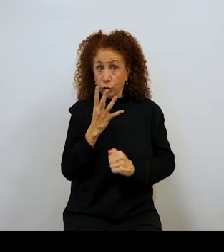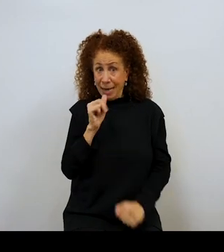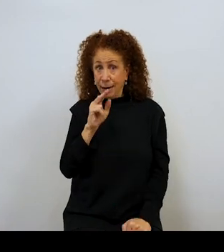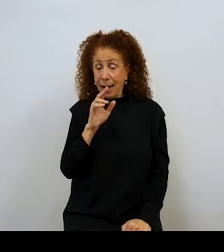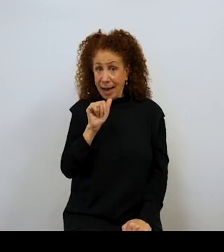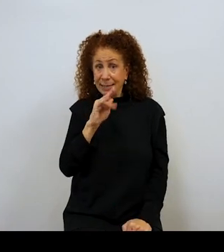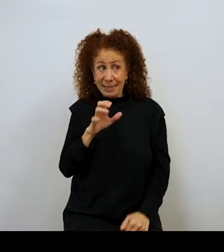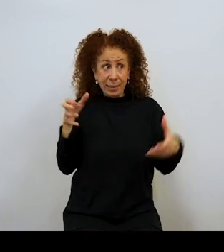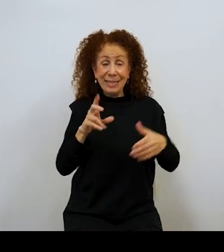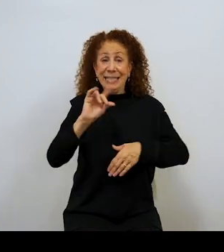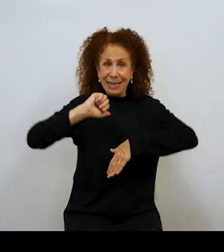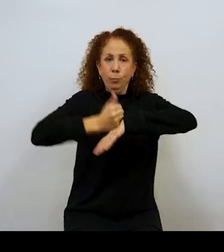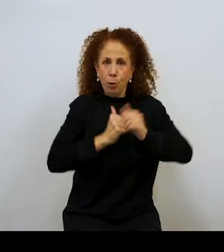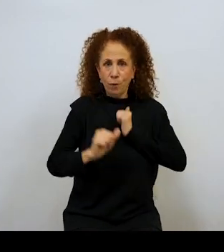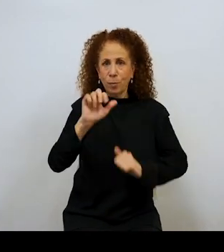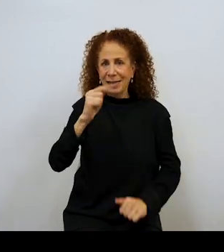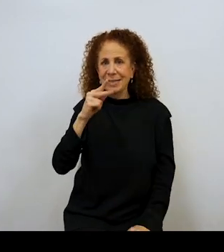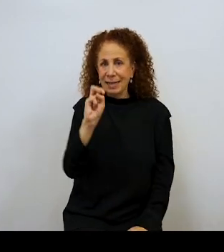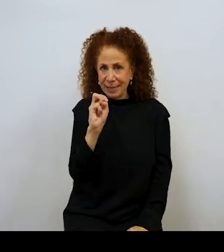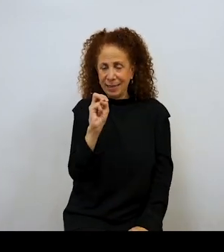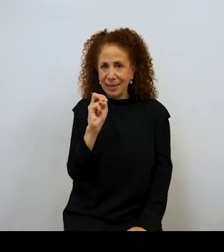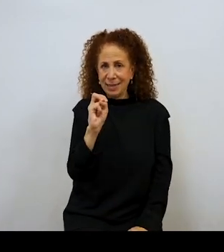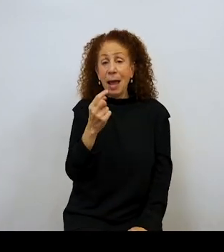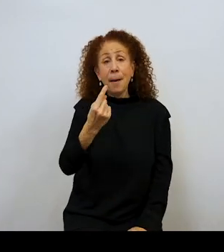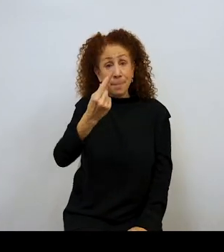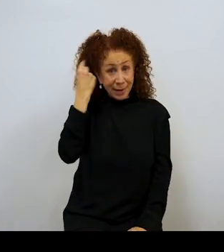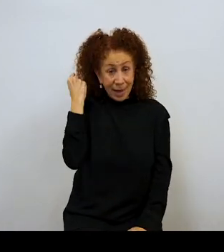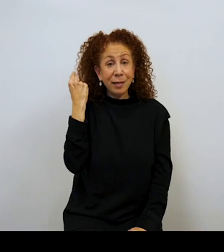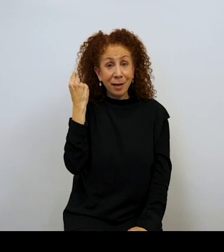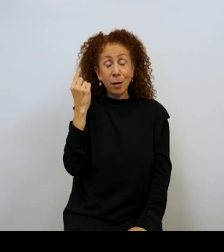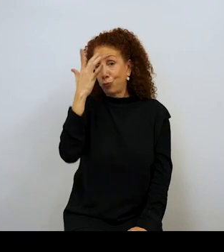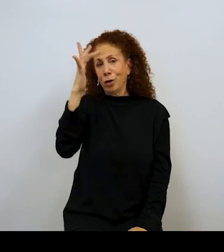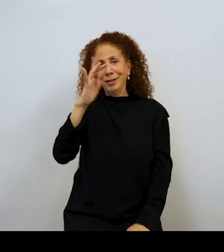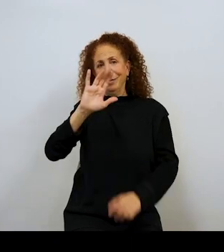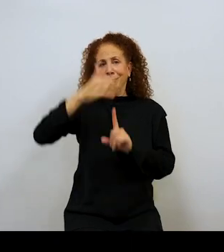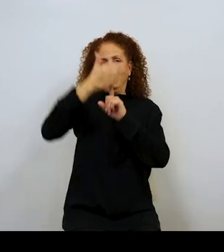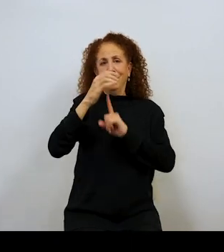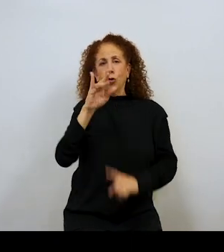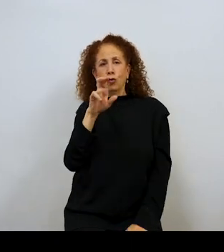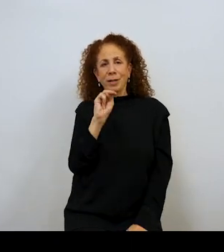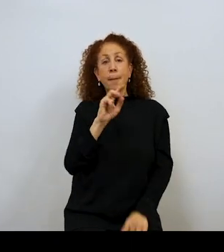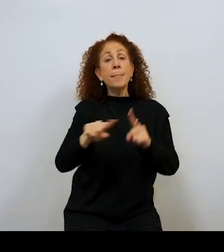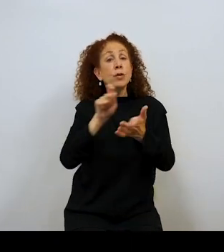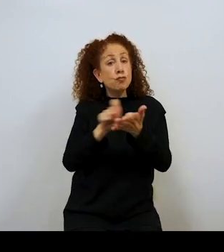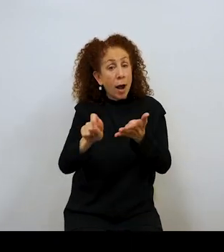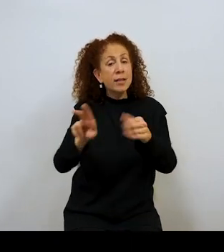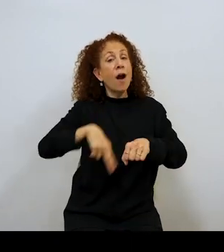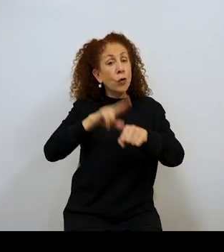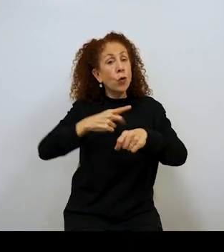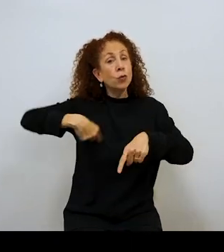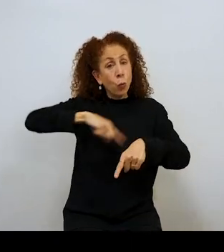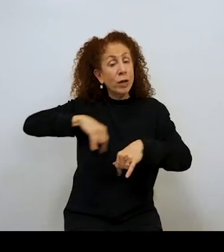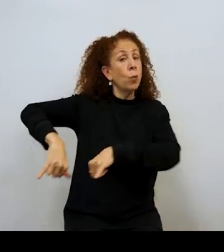prisoners put on a performance of Antigone. Mm-hmm. And Mandela brilliantly played crayon. Mm-hmm. But he writes, but of course,